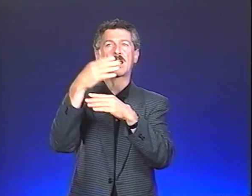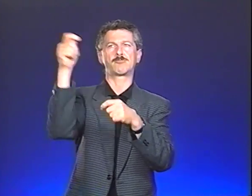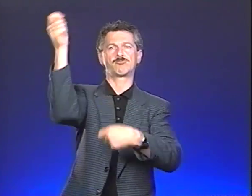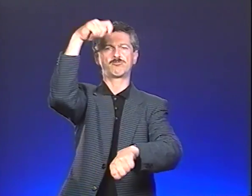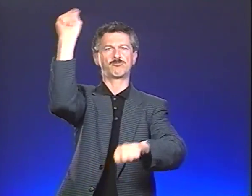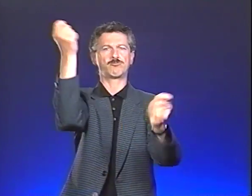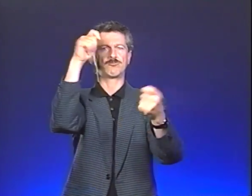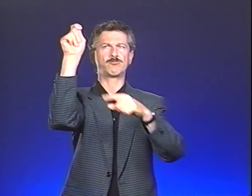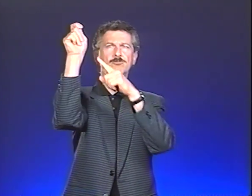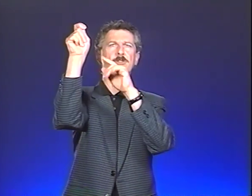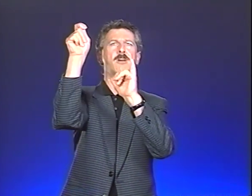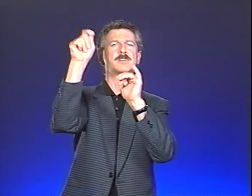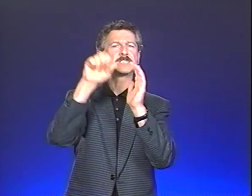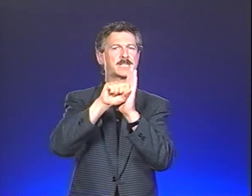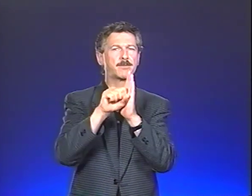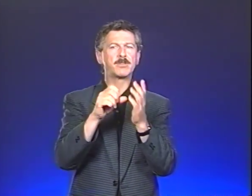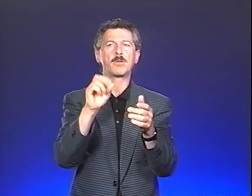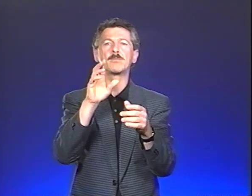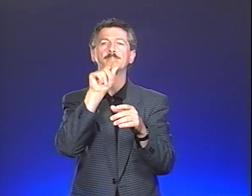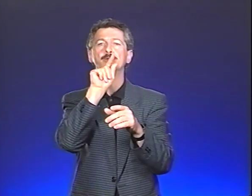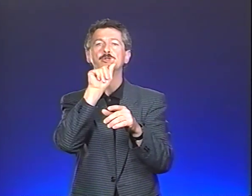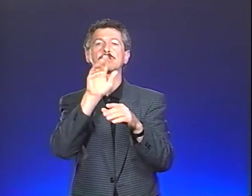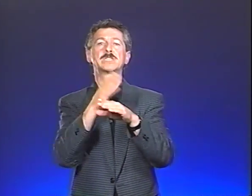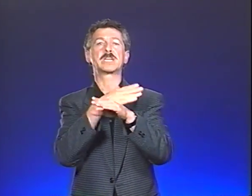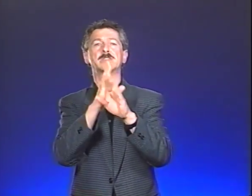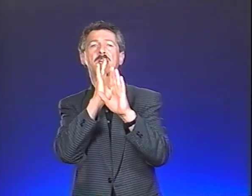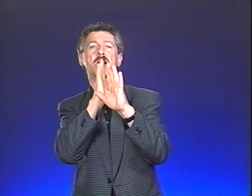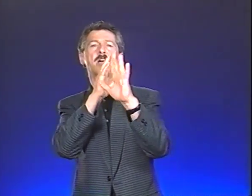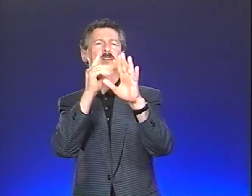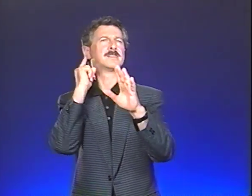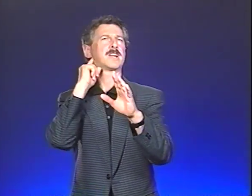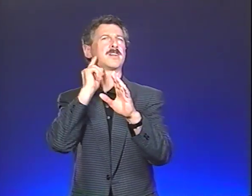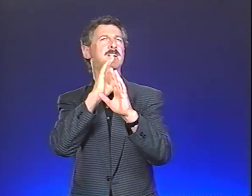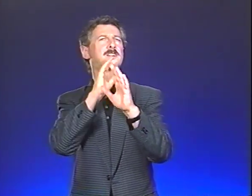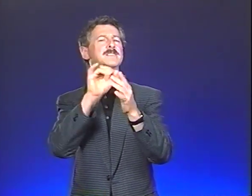a series of dots and dashes, or different flags in different positions for semaphore.